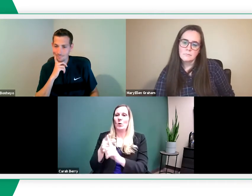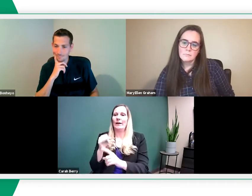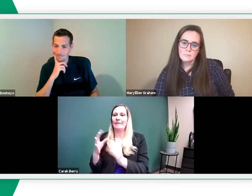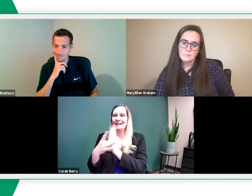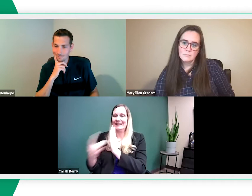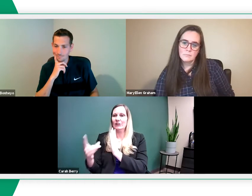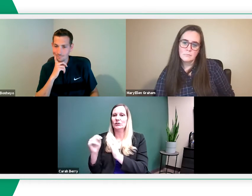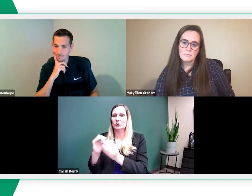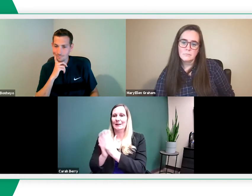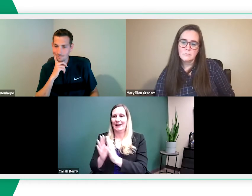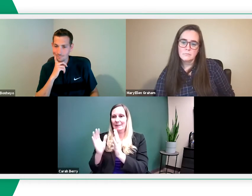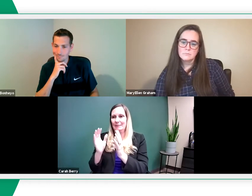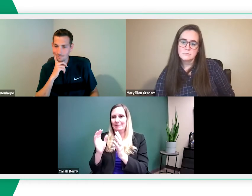time,